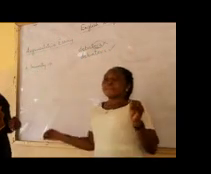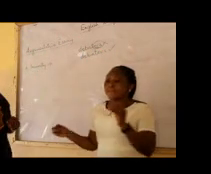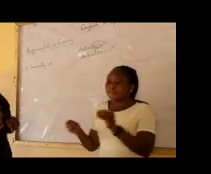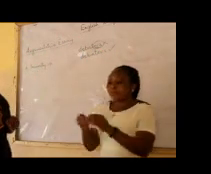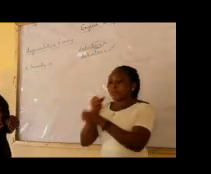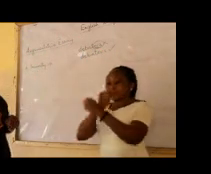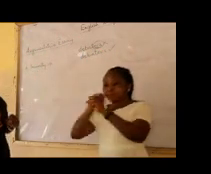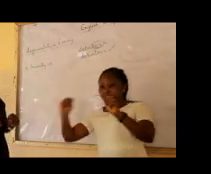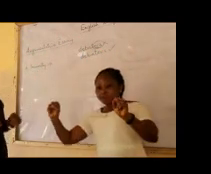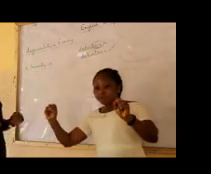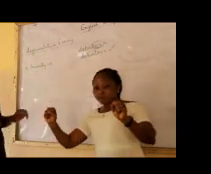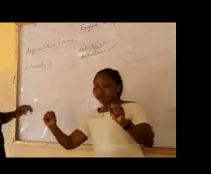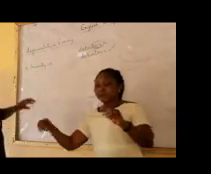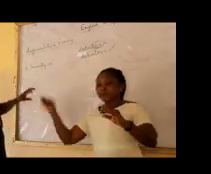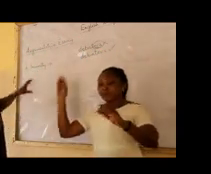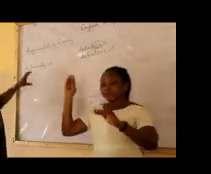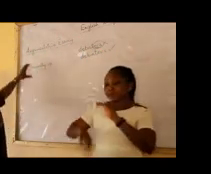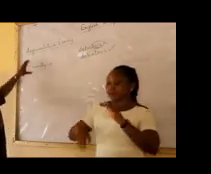men.